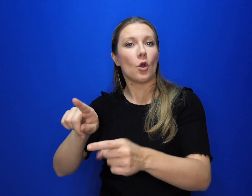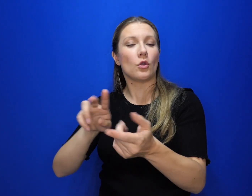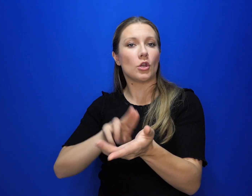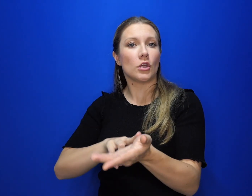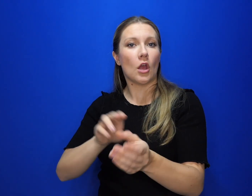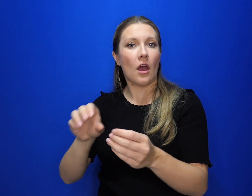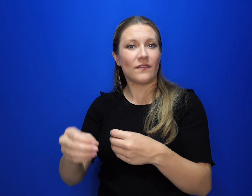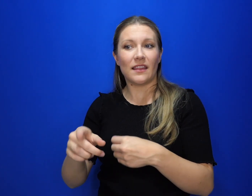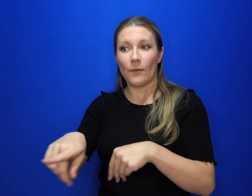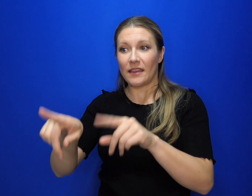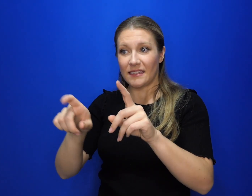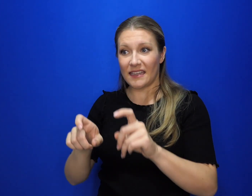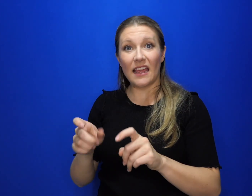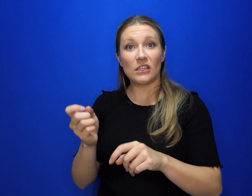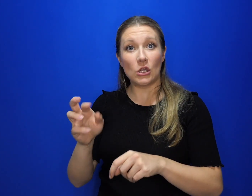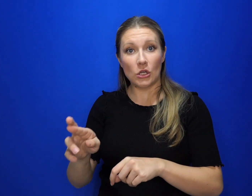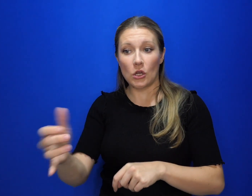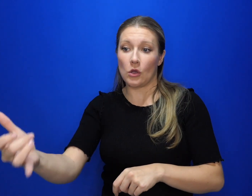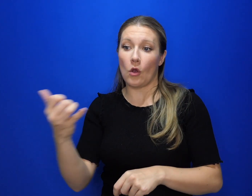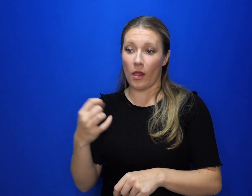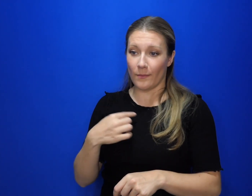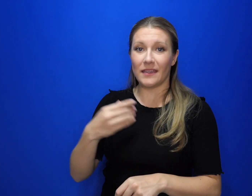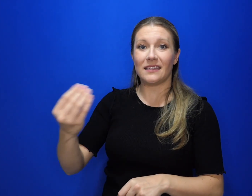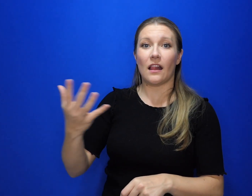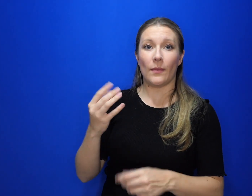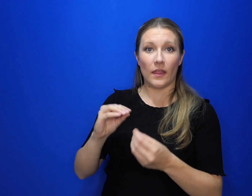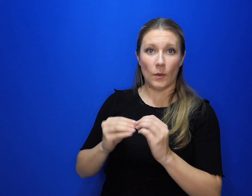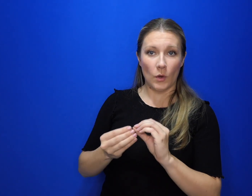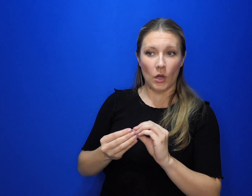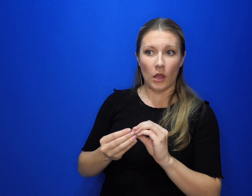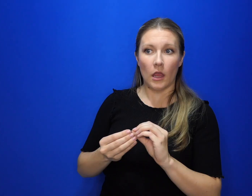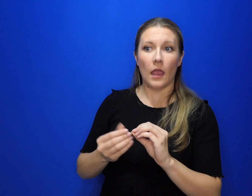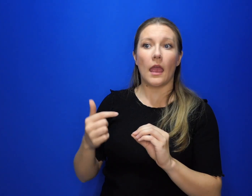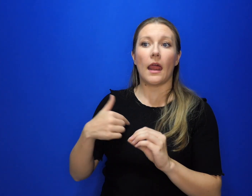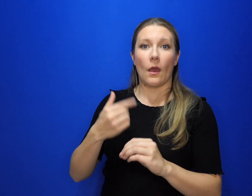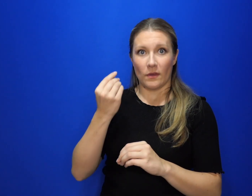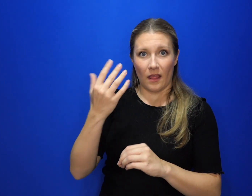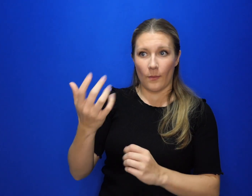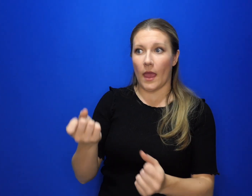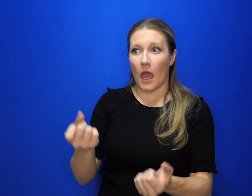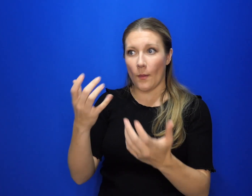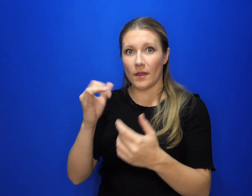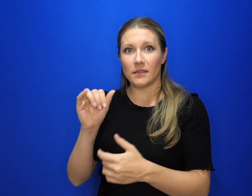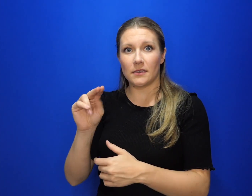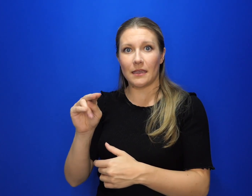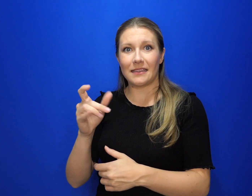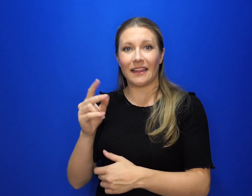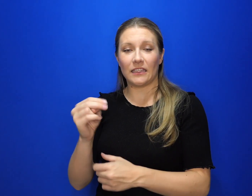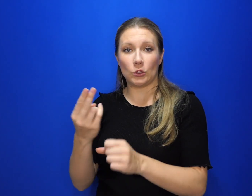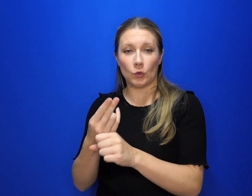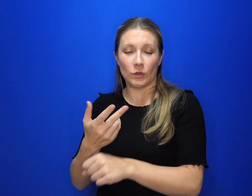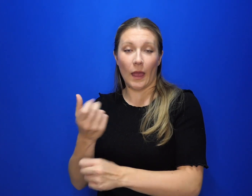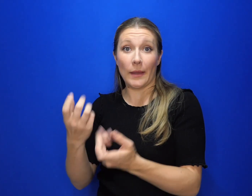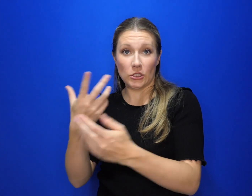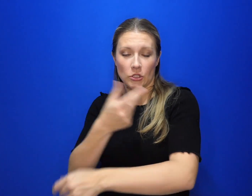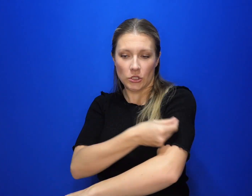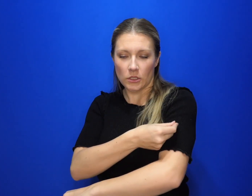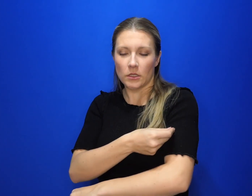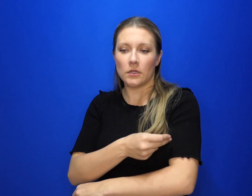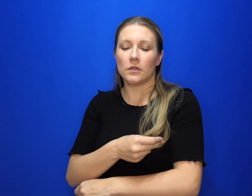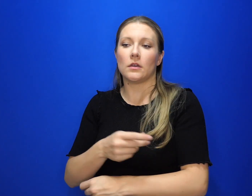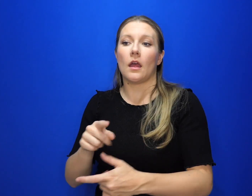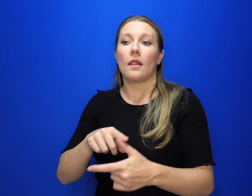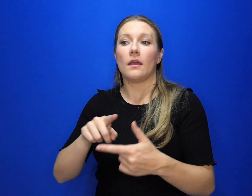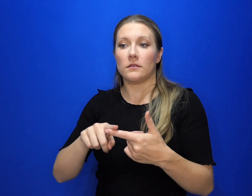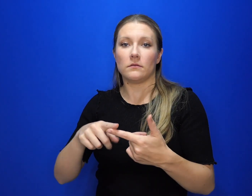to the nurse's office. They would test her, call me, tell me the number, and I would tell them how much insulin to use.